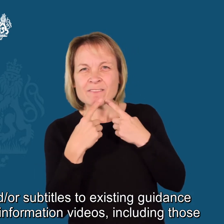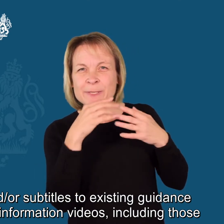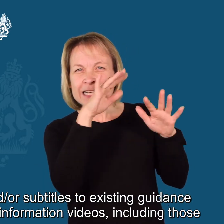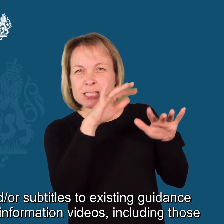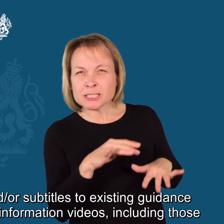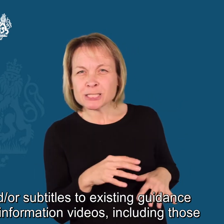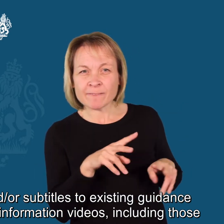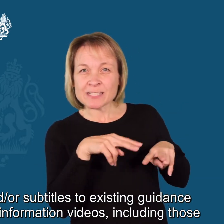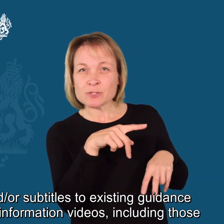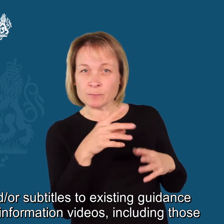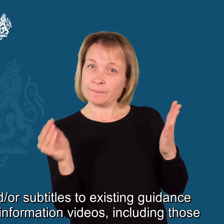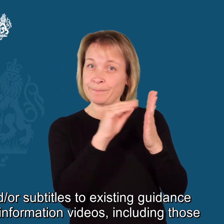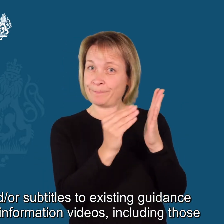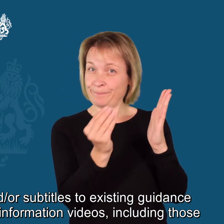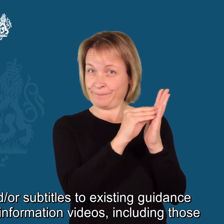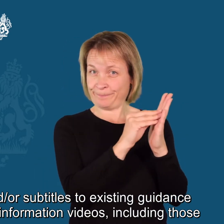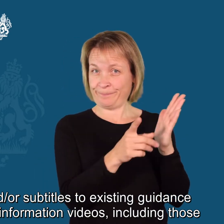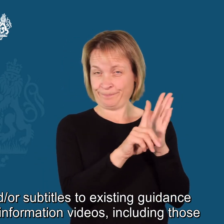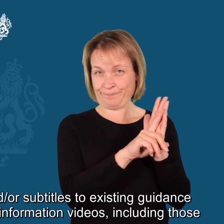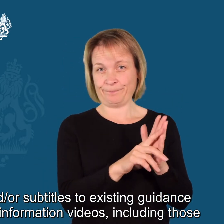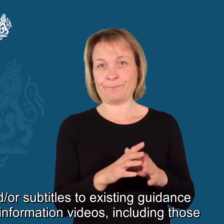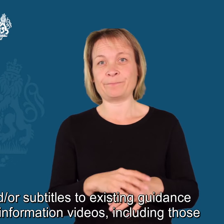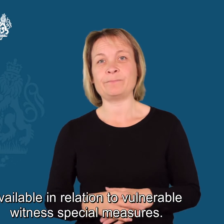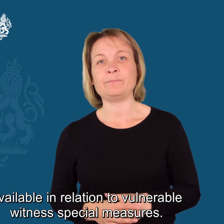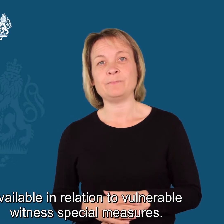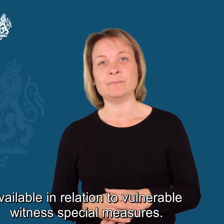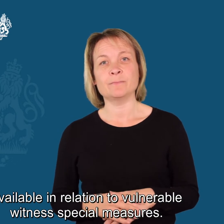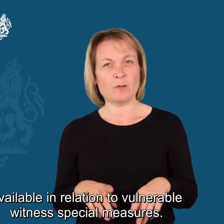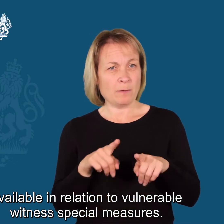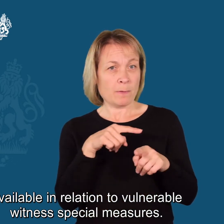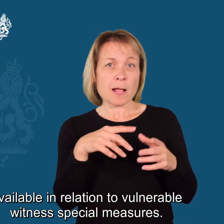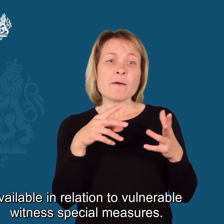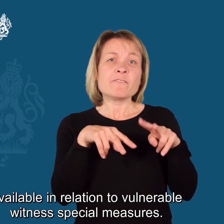videos, including those available in relation to vulnerable witness special measures.